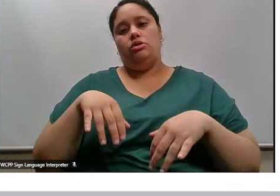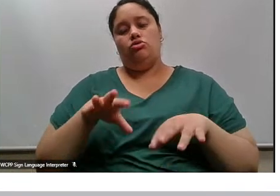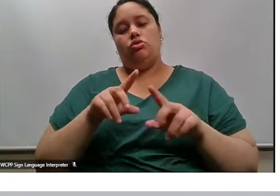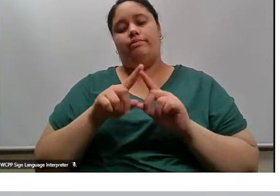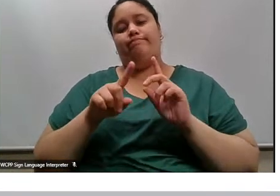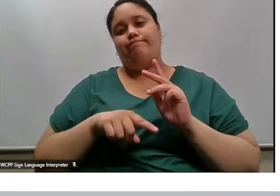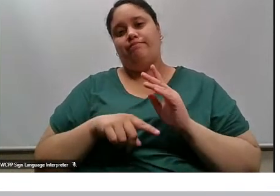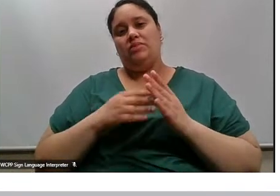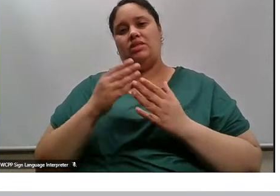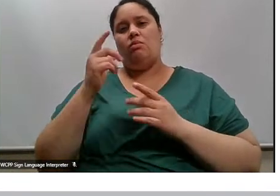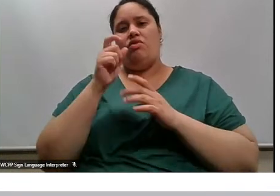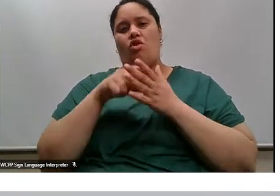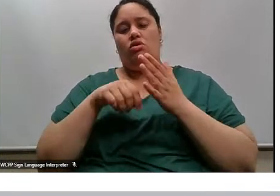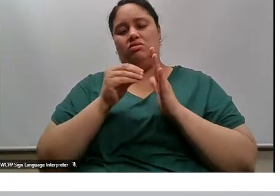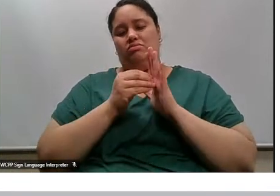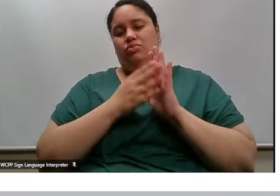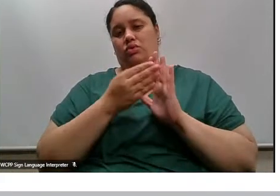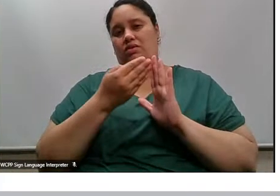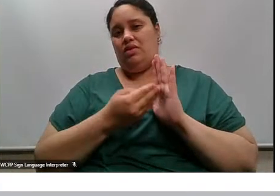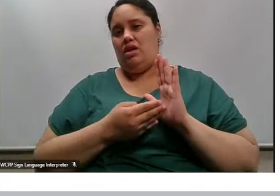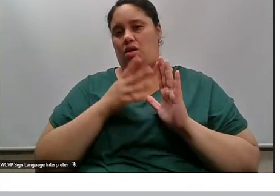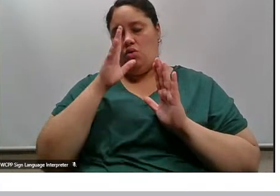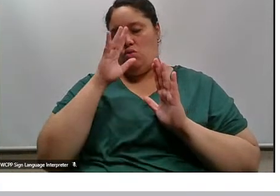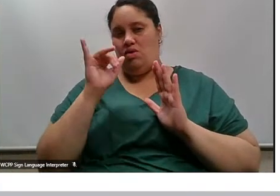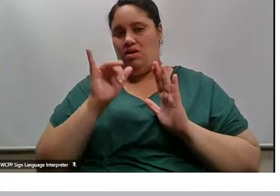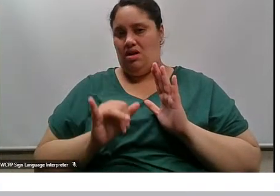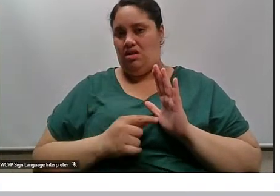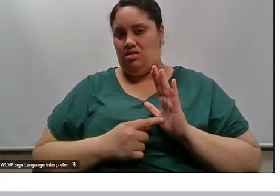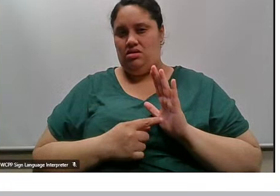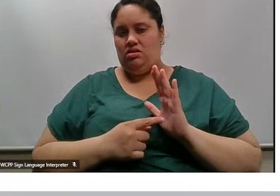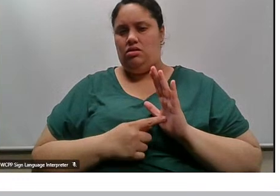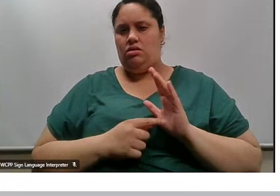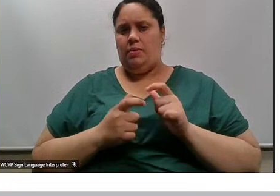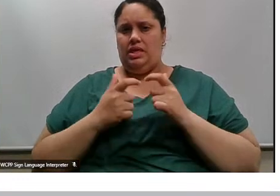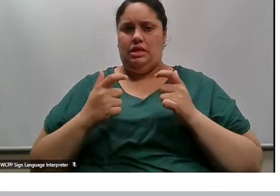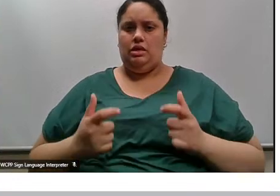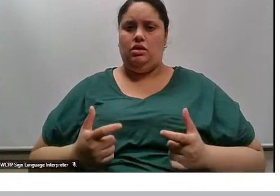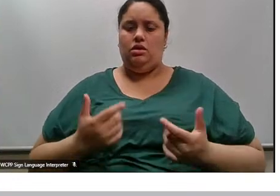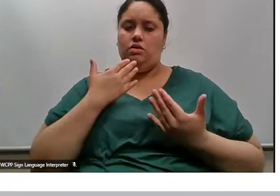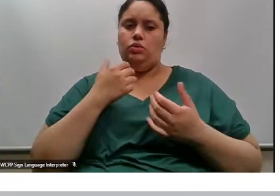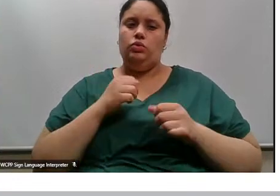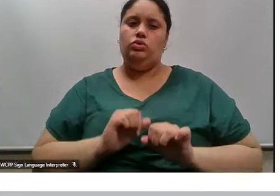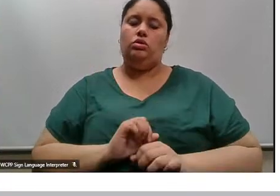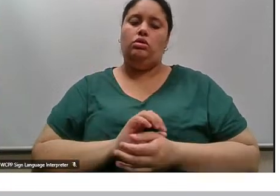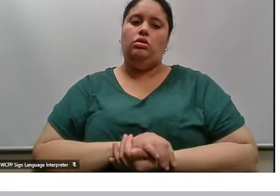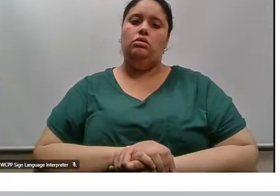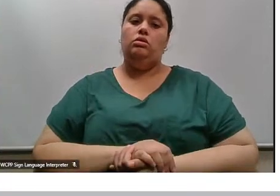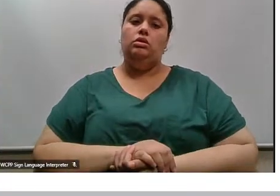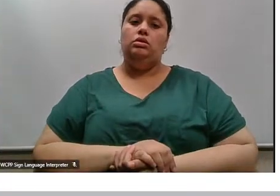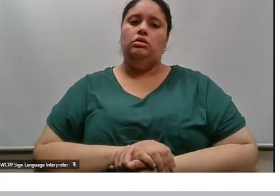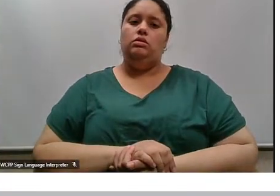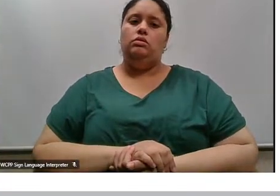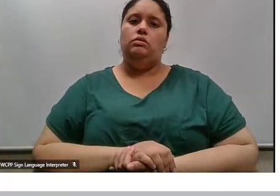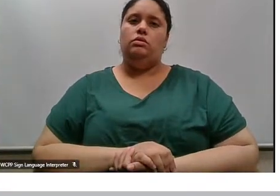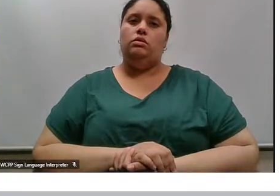some of those amounts, or those amounts seem to be fairly significant. Thank you, Chair.